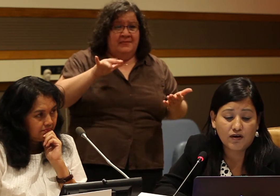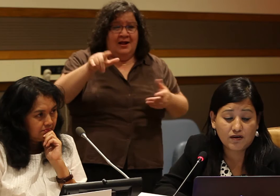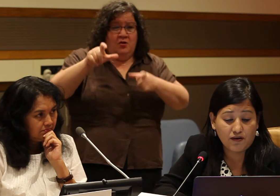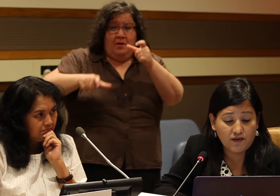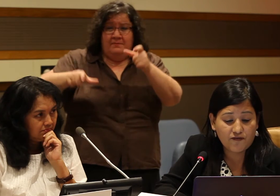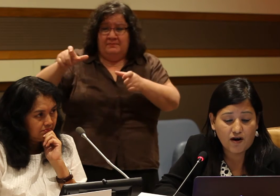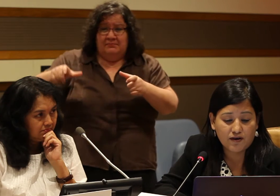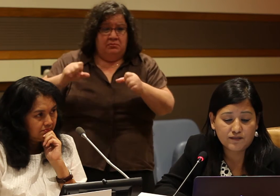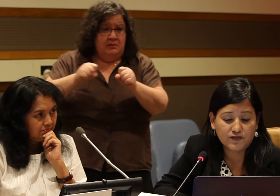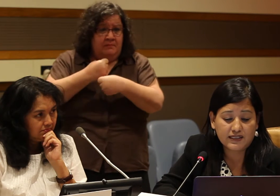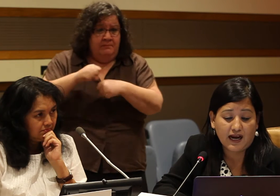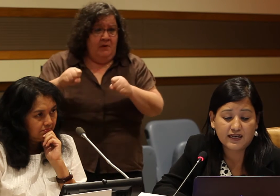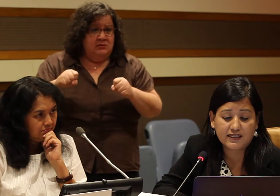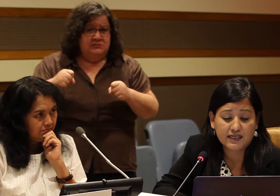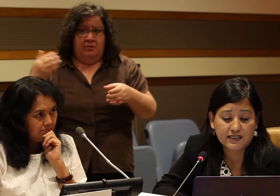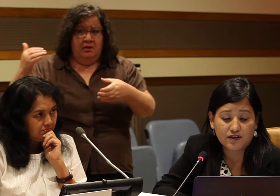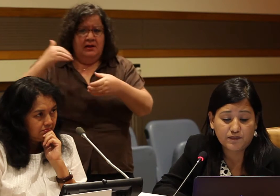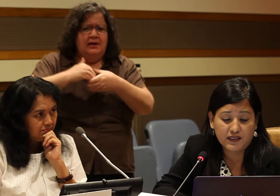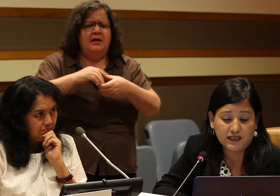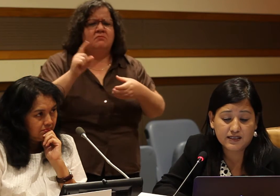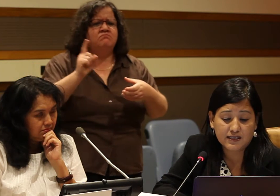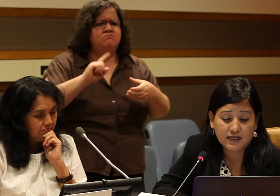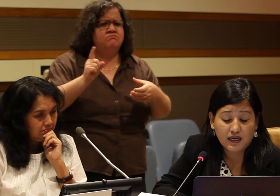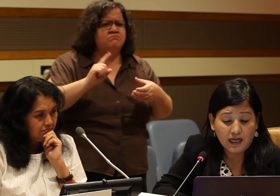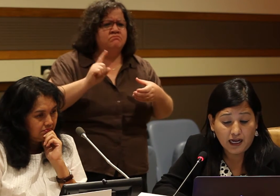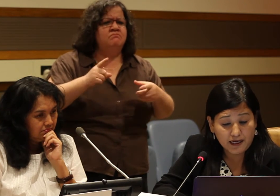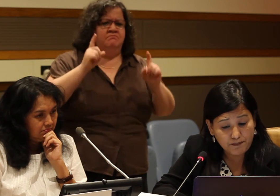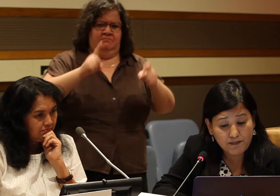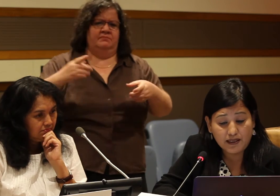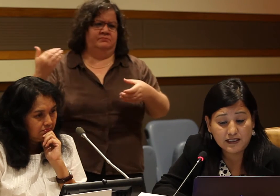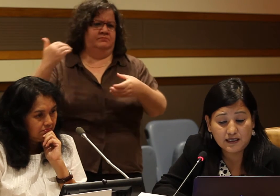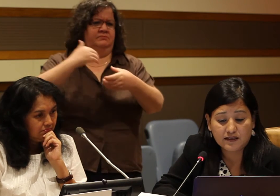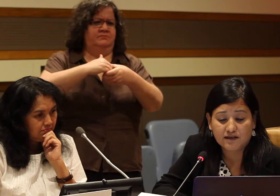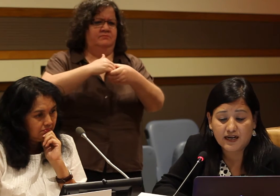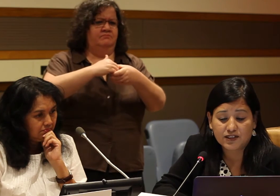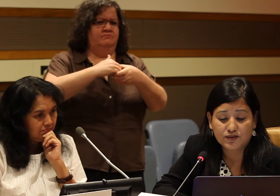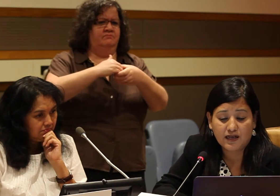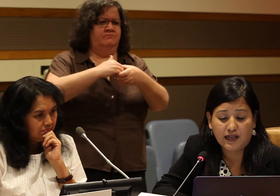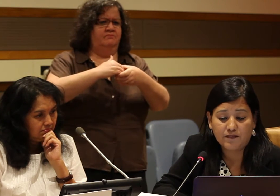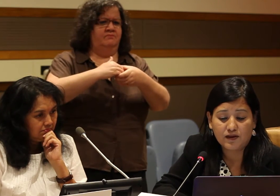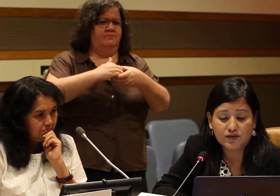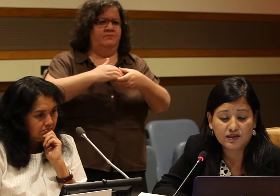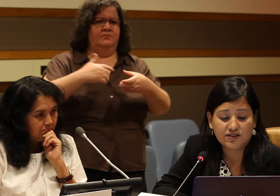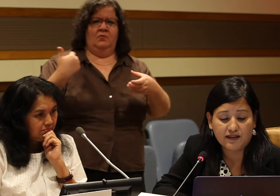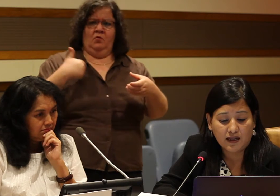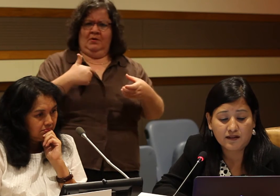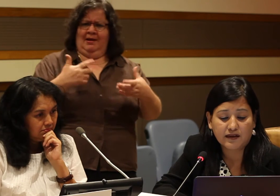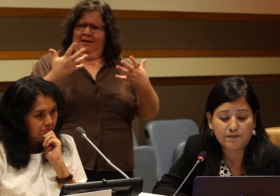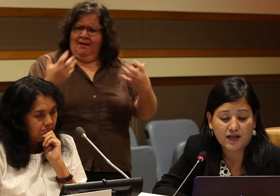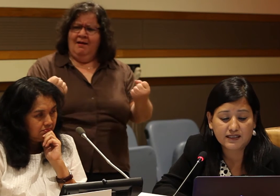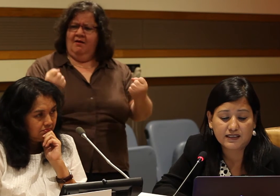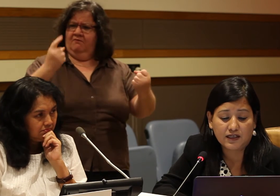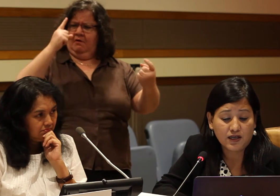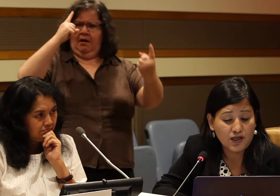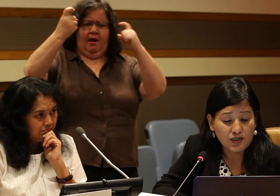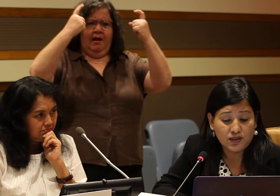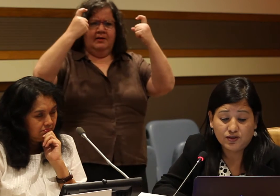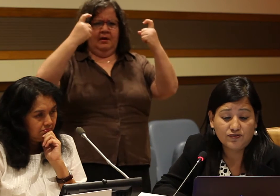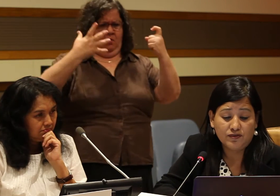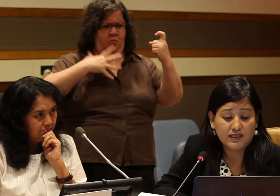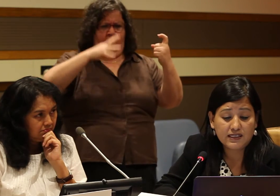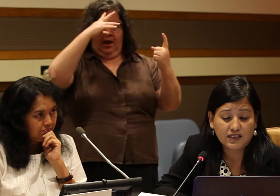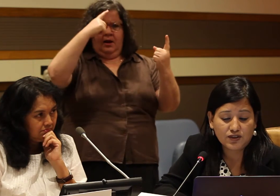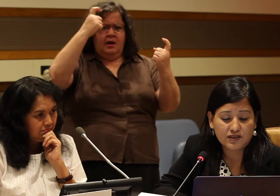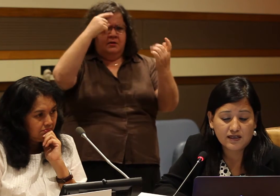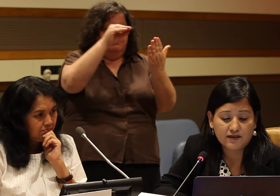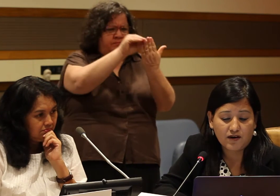in the global forum with ideas and opinions, and implemented at the grassroots level to strengthen the capacity